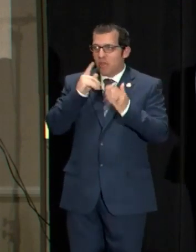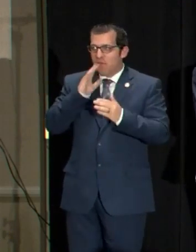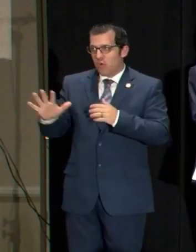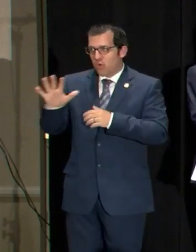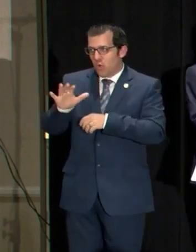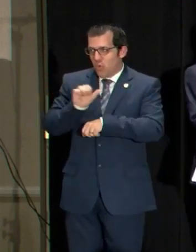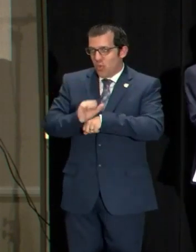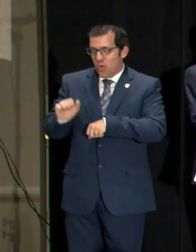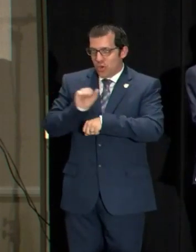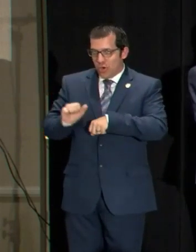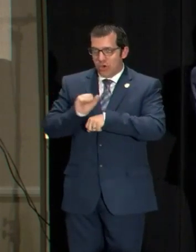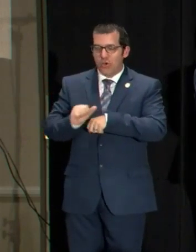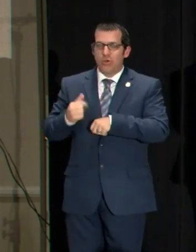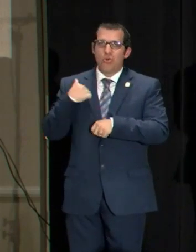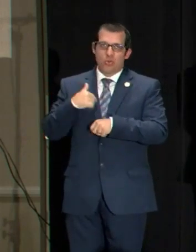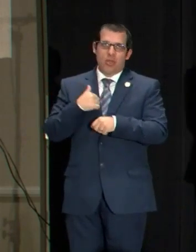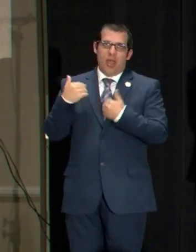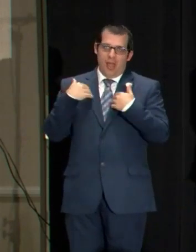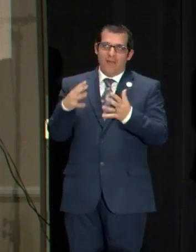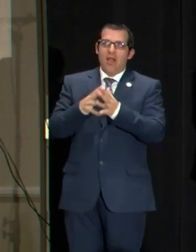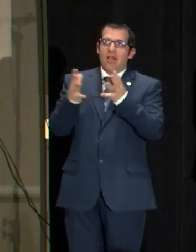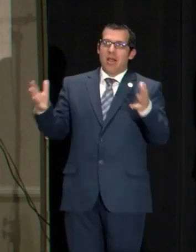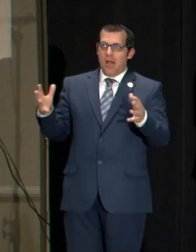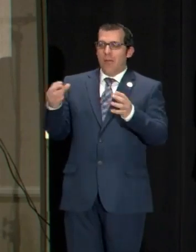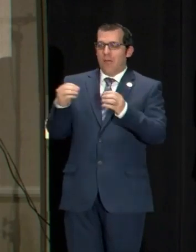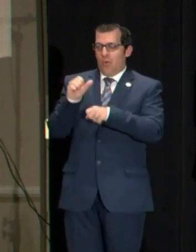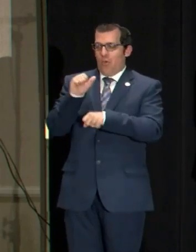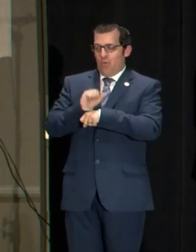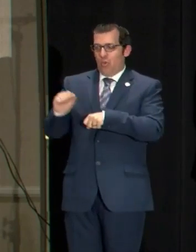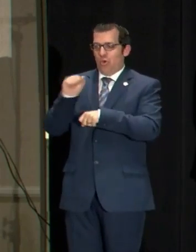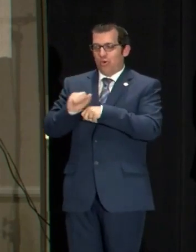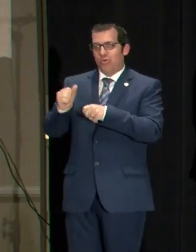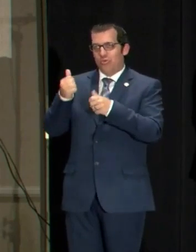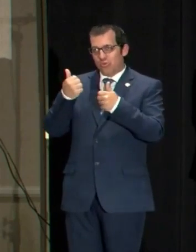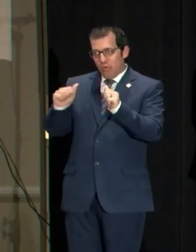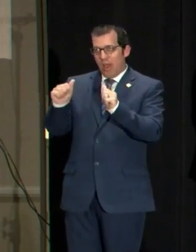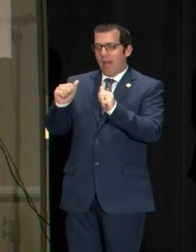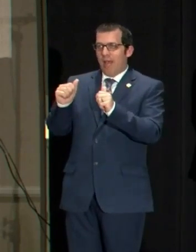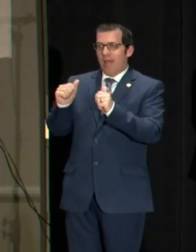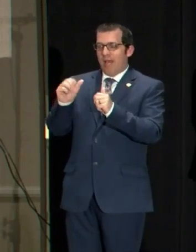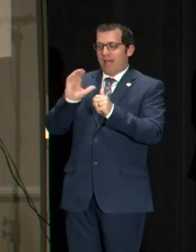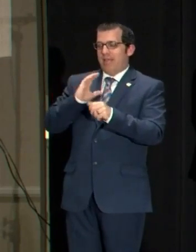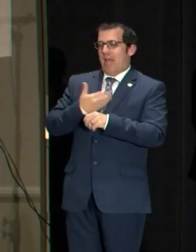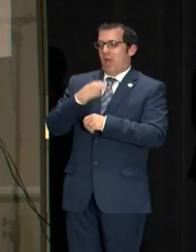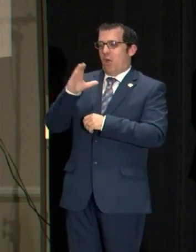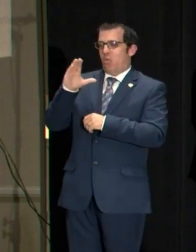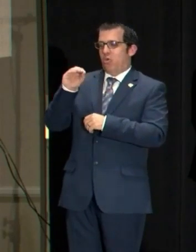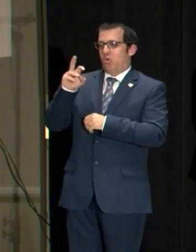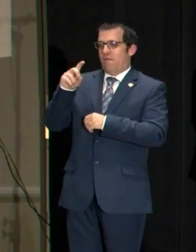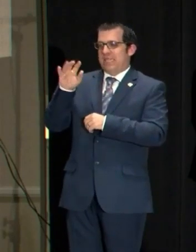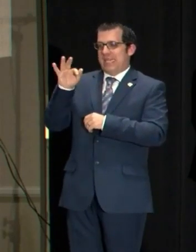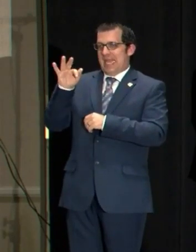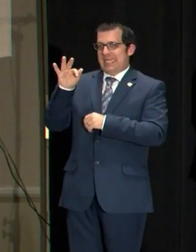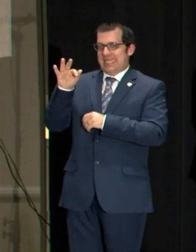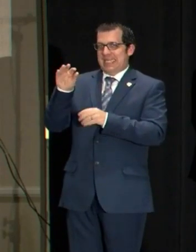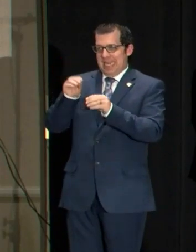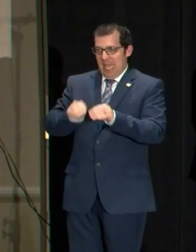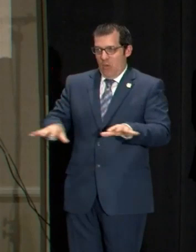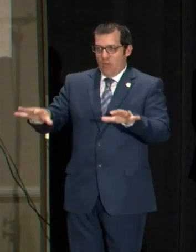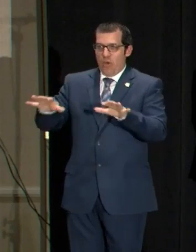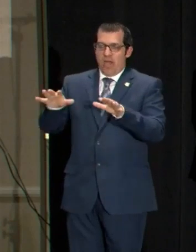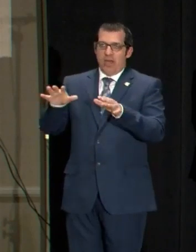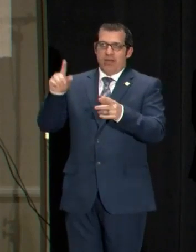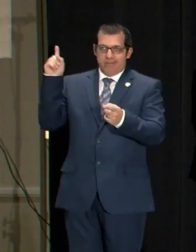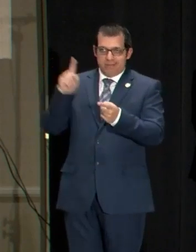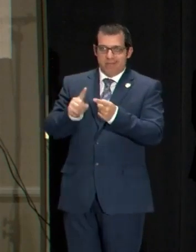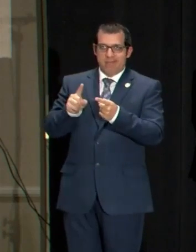work that you've been doing. We all have a lot more work, though, to try and get our COVID-19 outbreak under control,